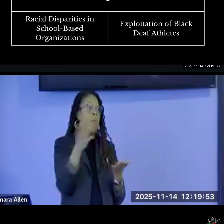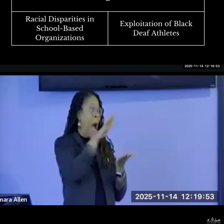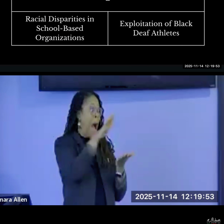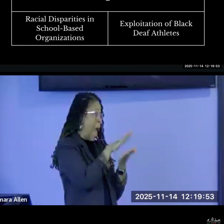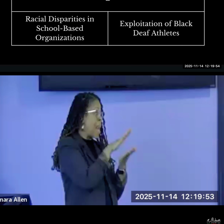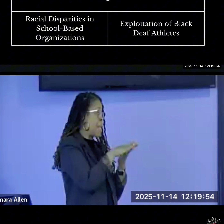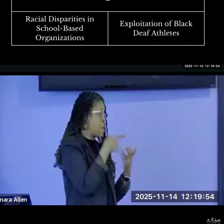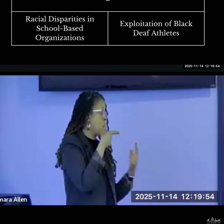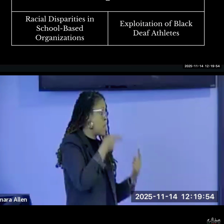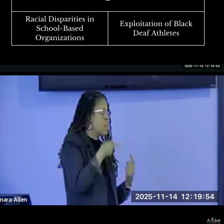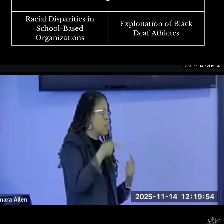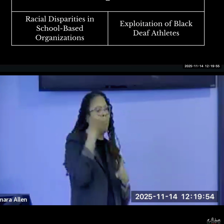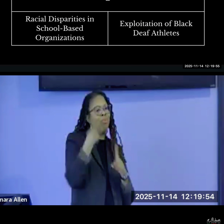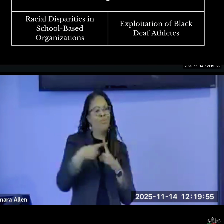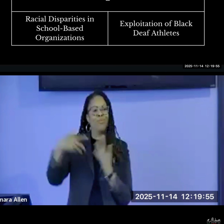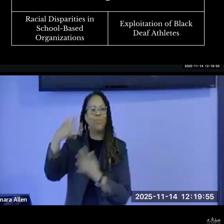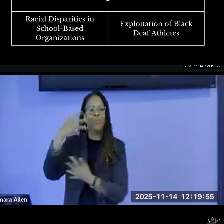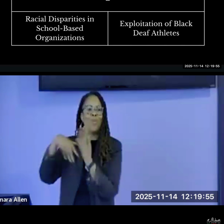And what we find